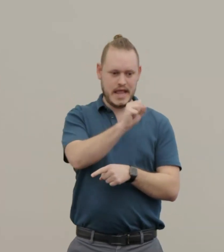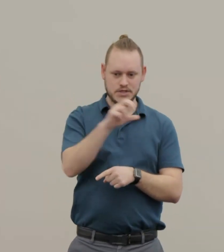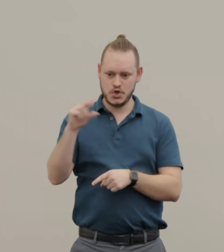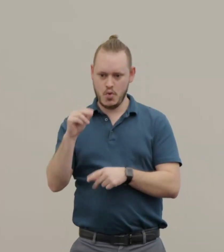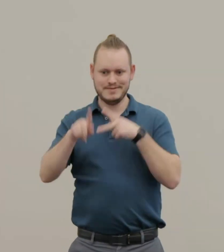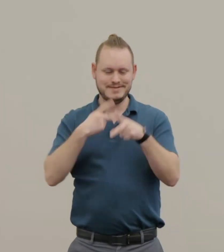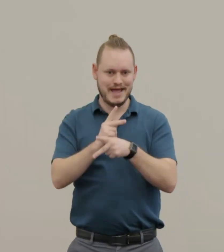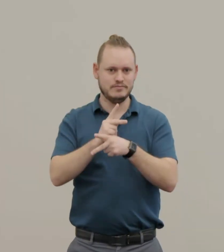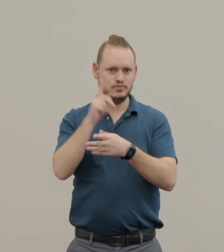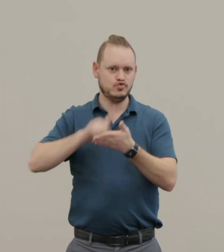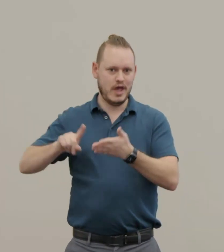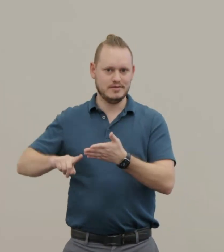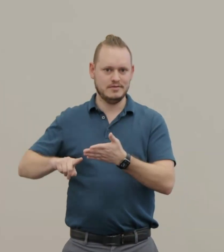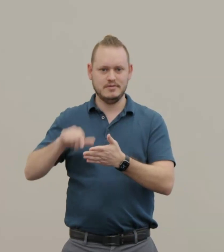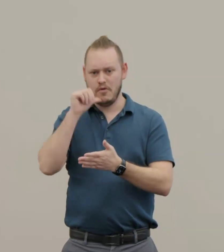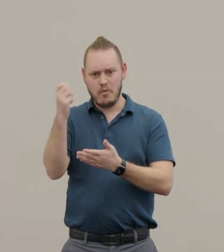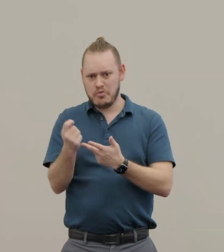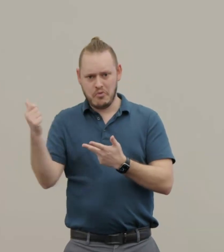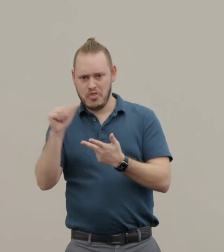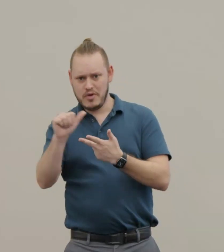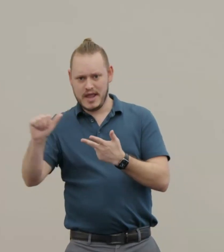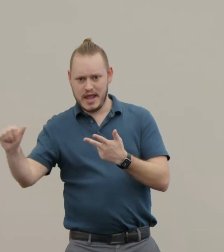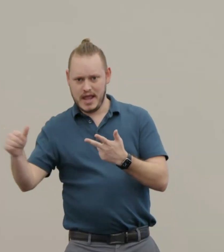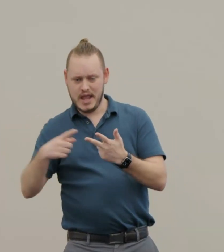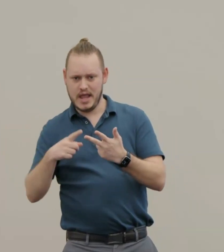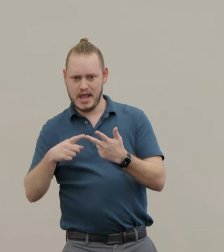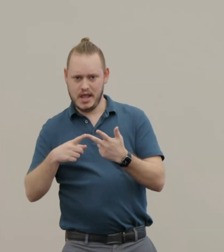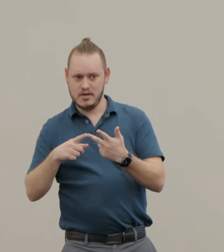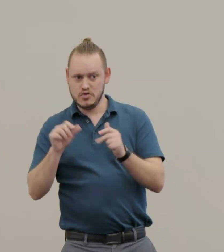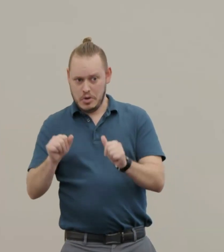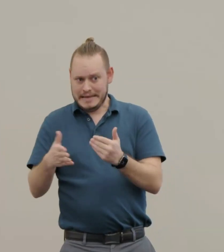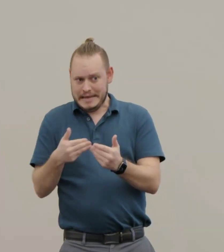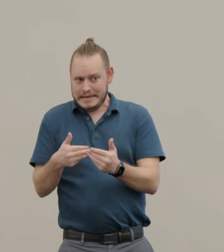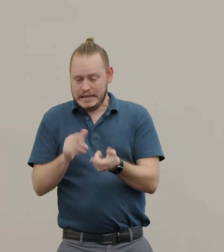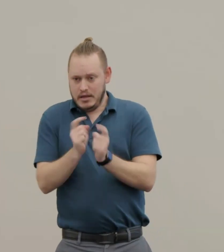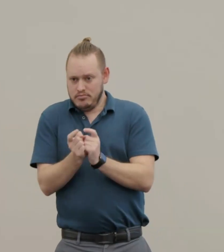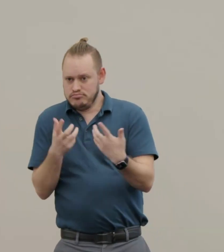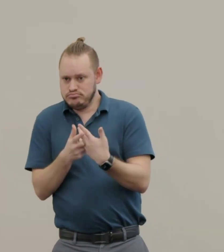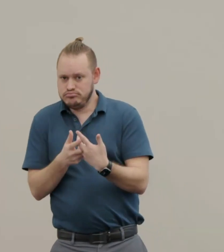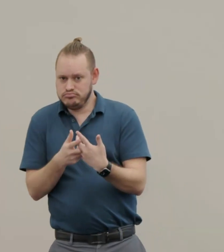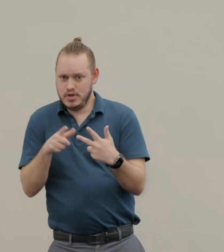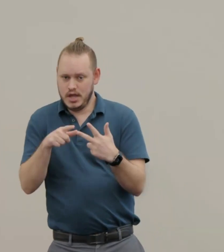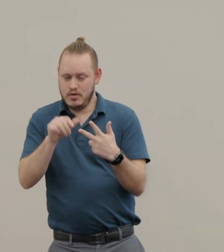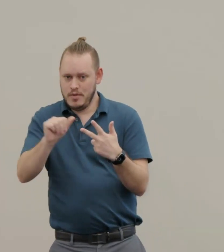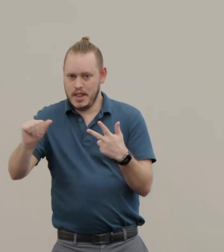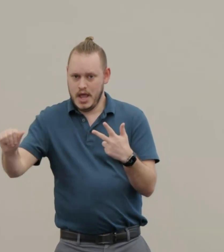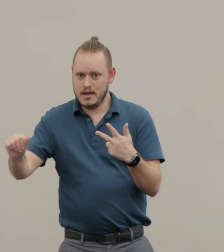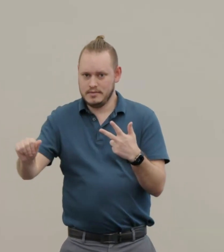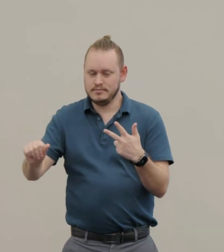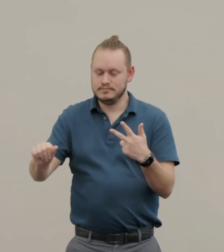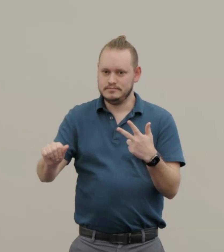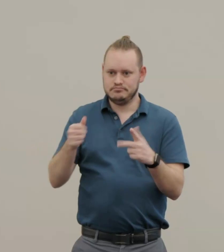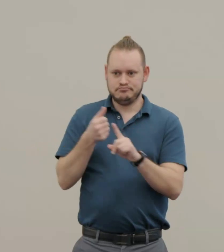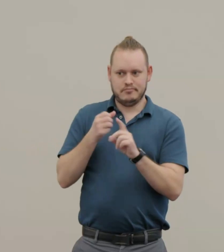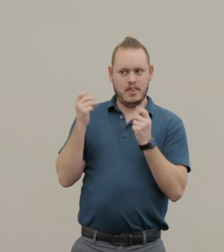again, don't necessarily throw them out. There could be some really easy ones for you to meet in this AAA space. And again, they impact